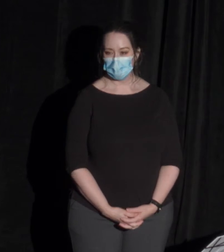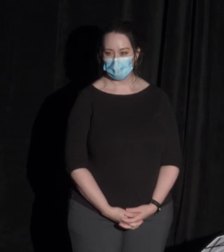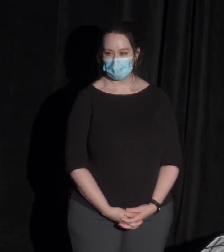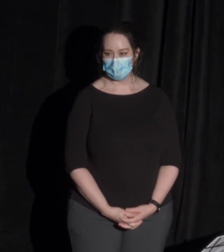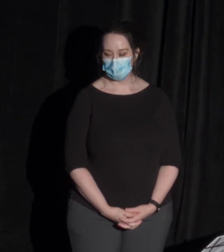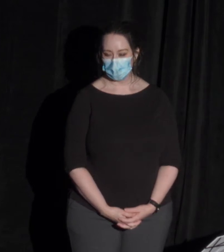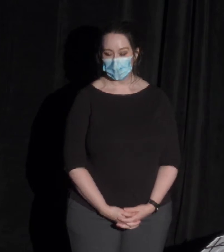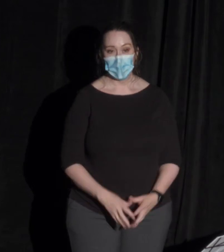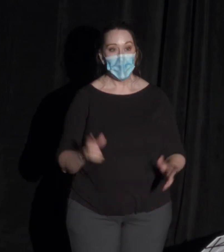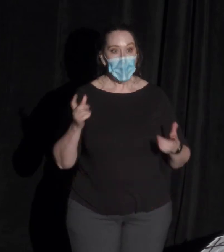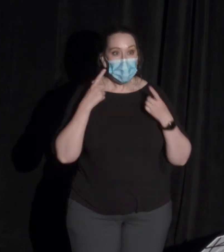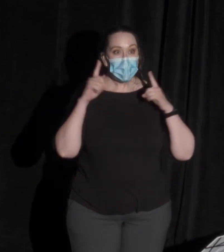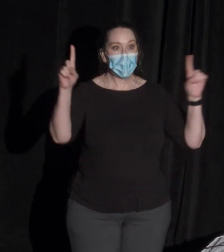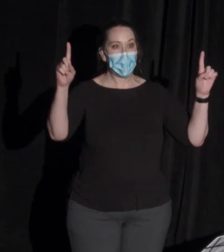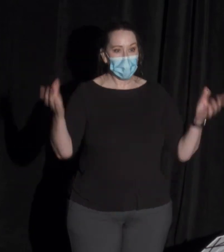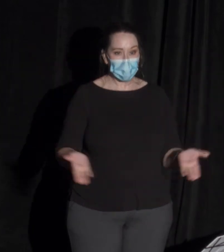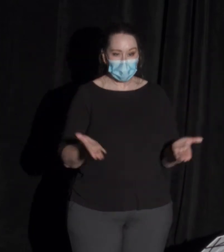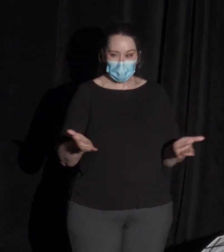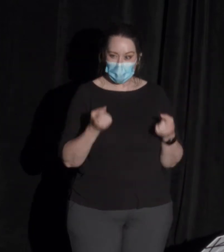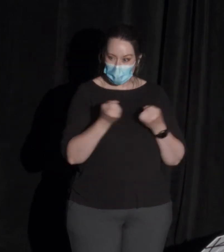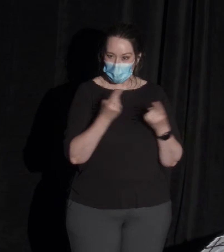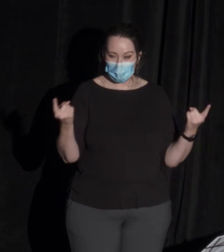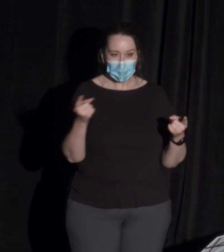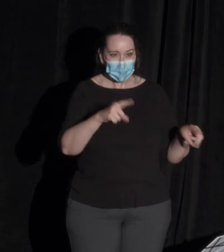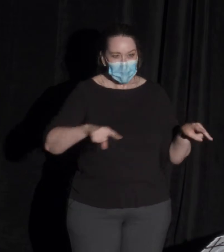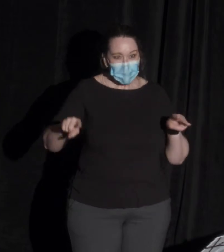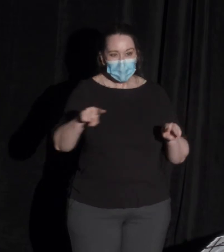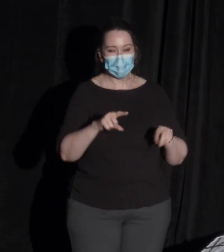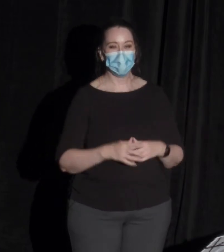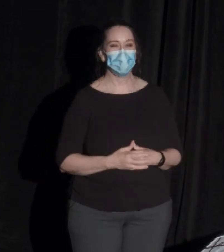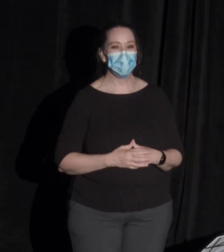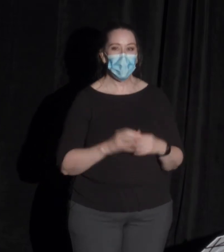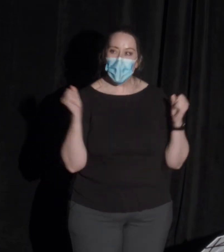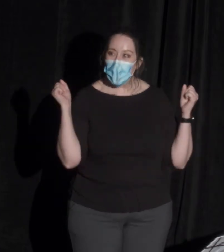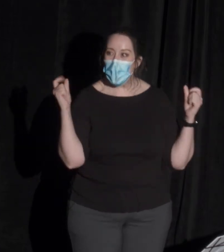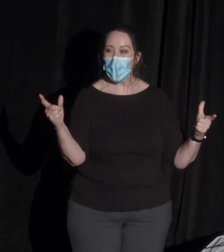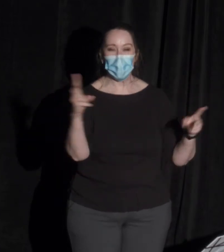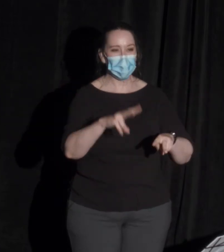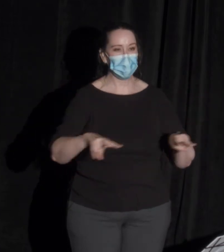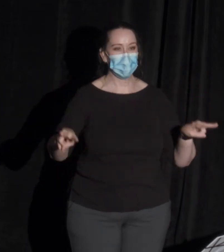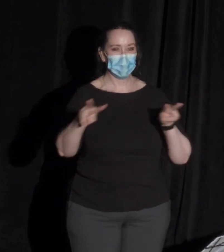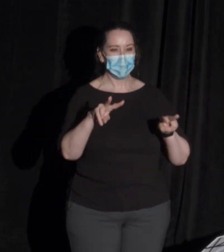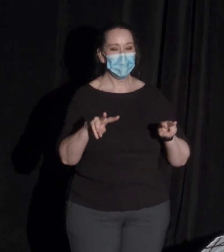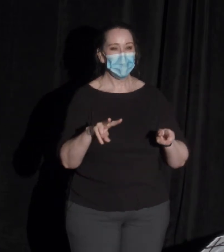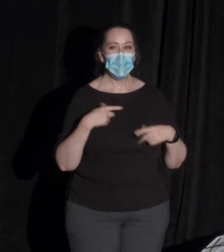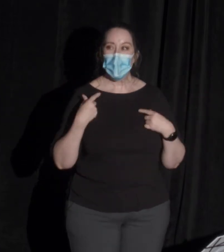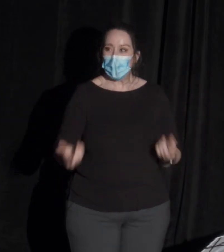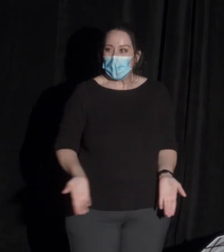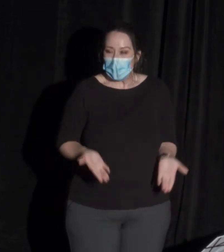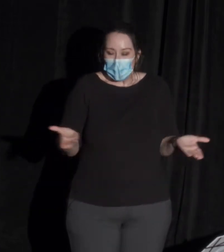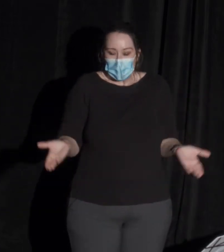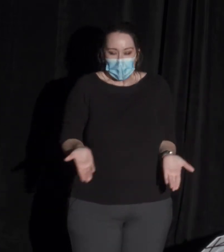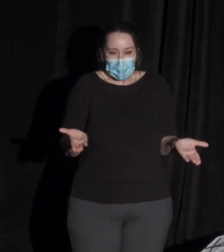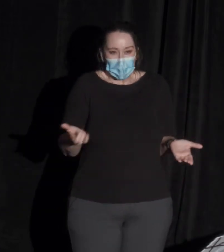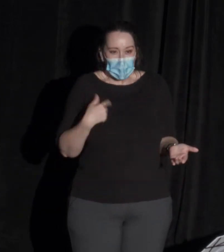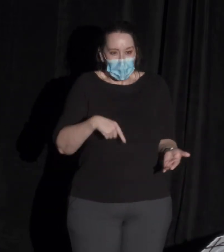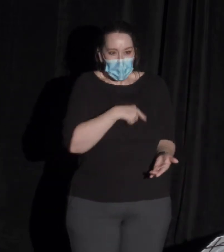We made it, everybody. Look at you. Look at all of you. We're here. We are all here.